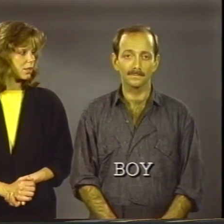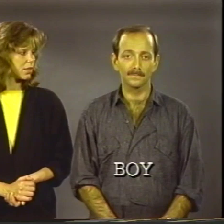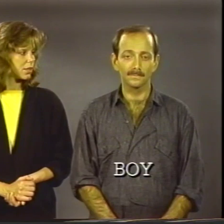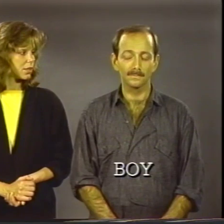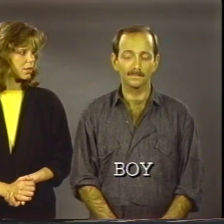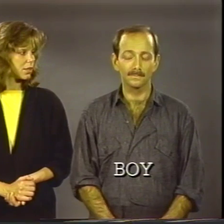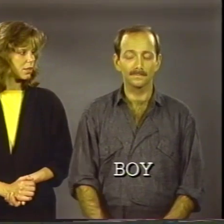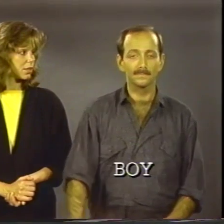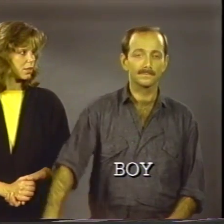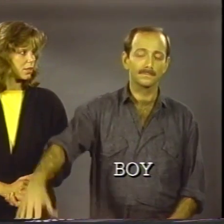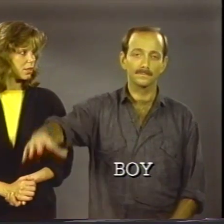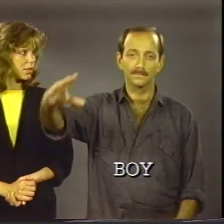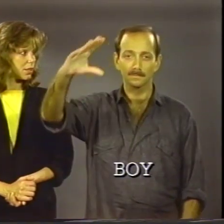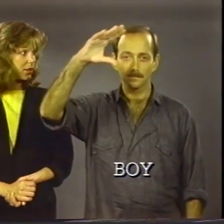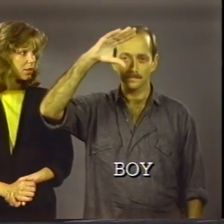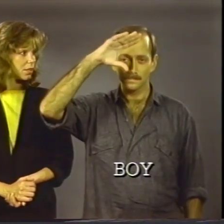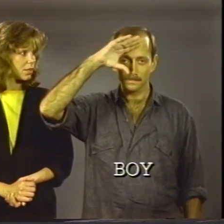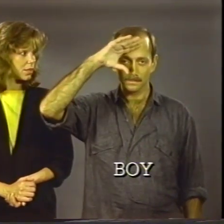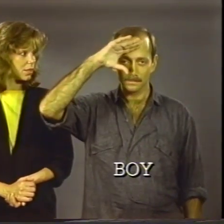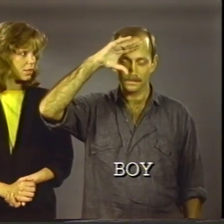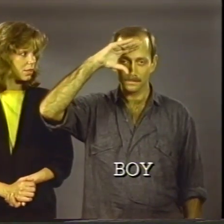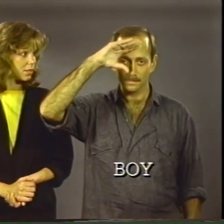Boy, the boy seems to be tipping his cap.